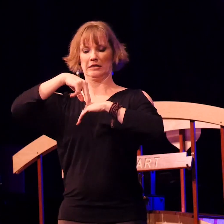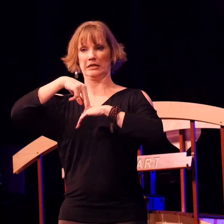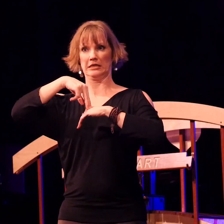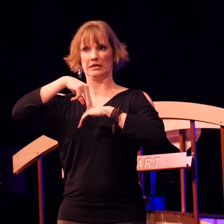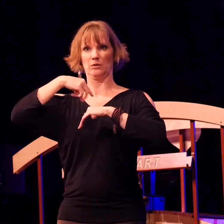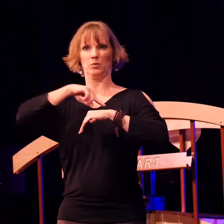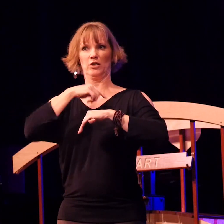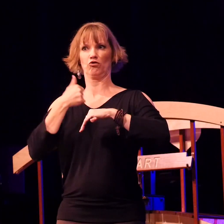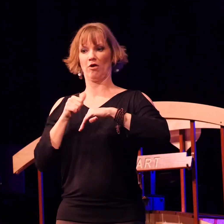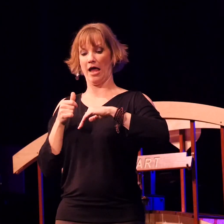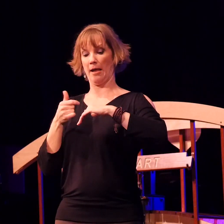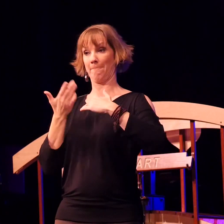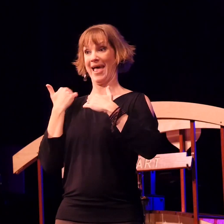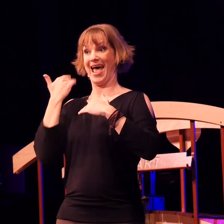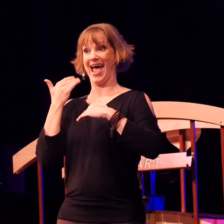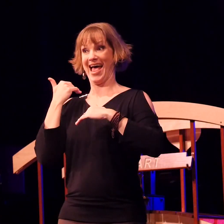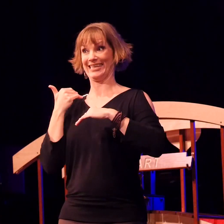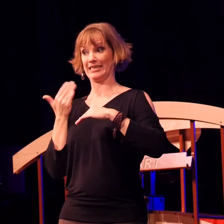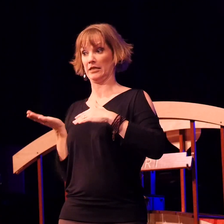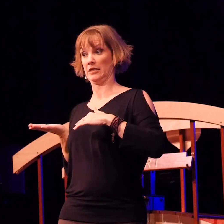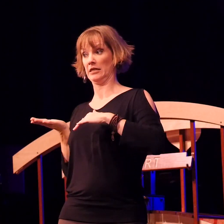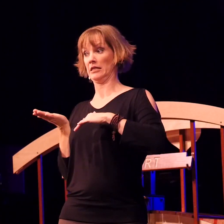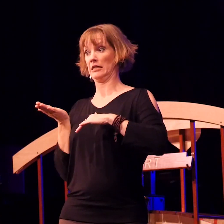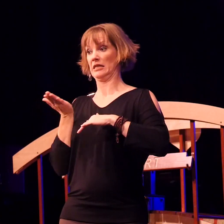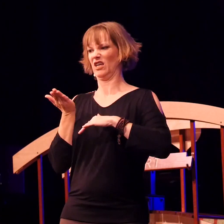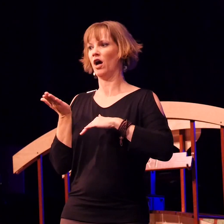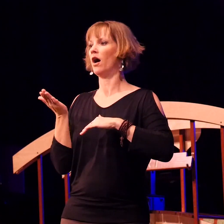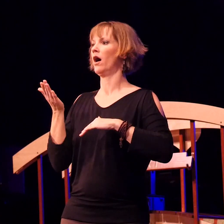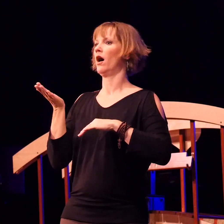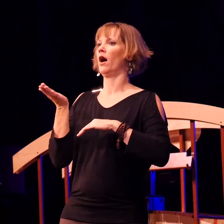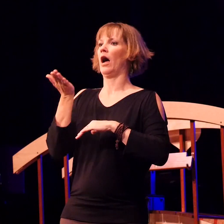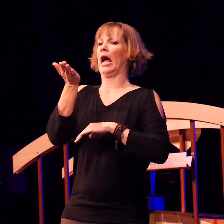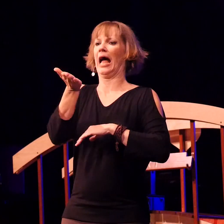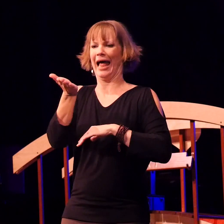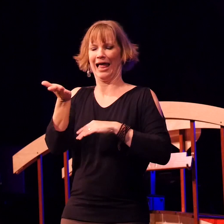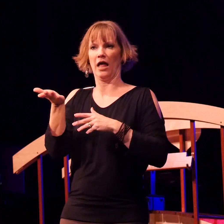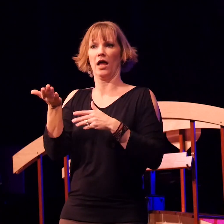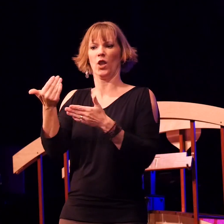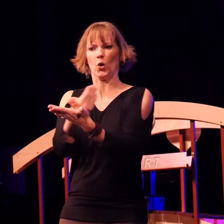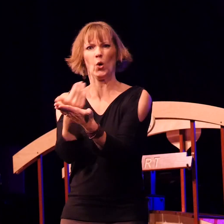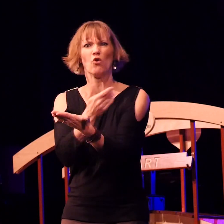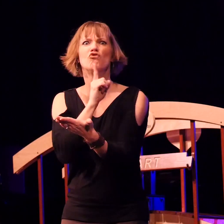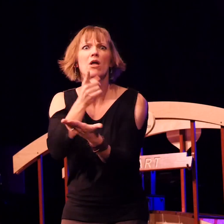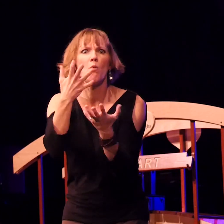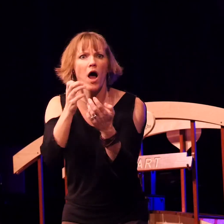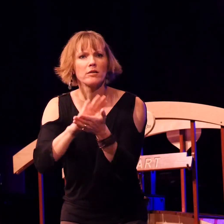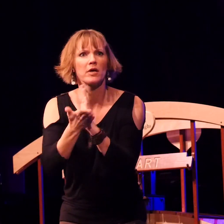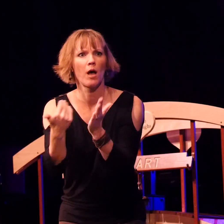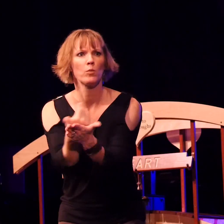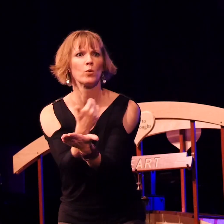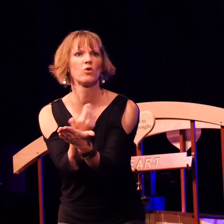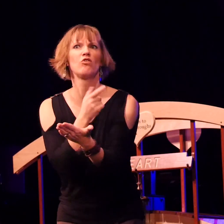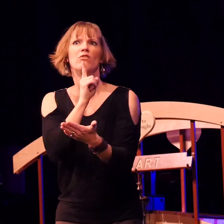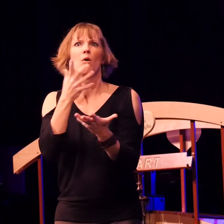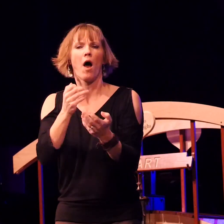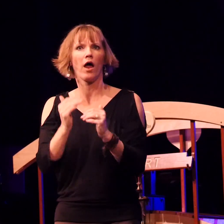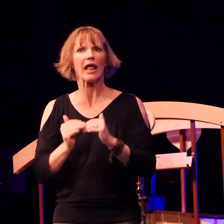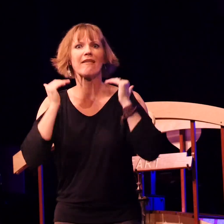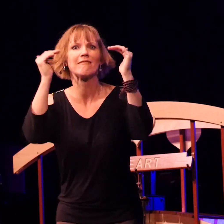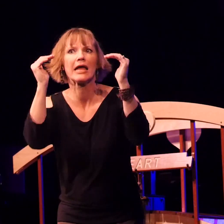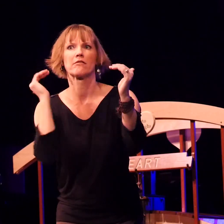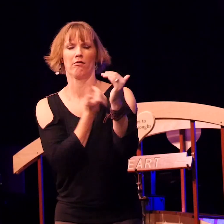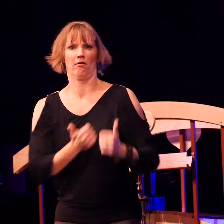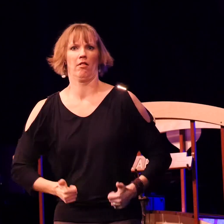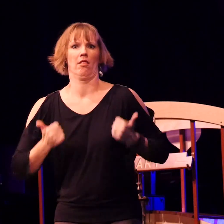carry stuff into what wants to really be new and really be advanced in